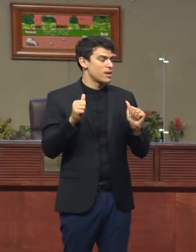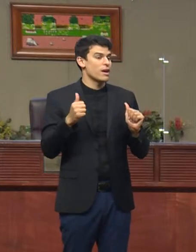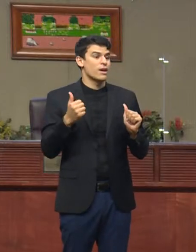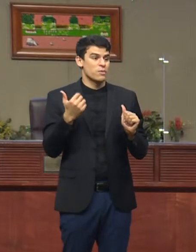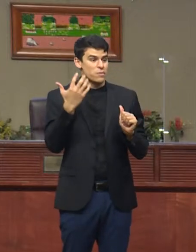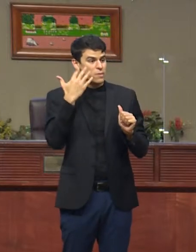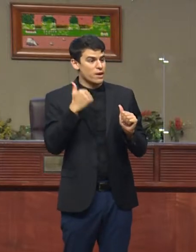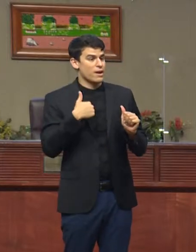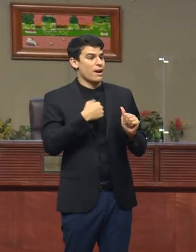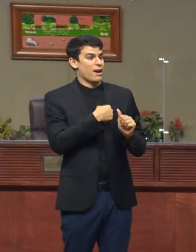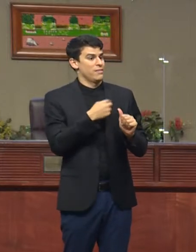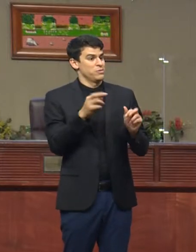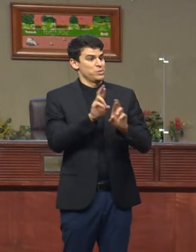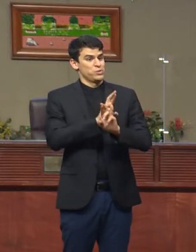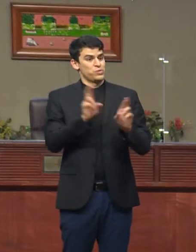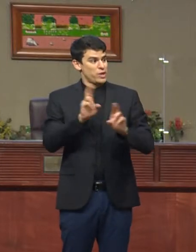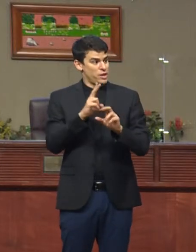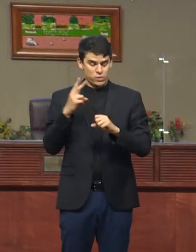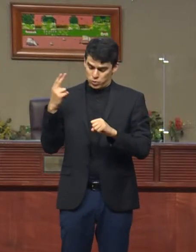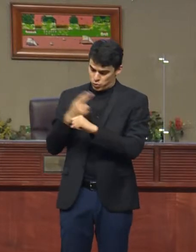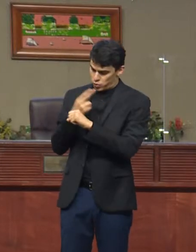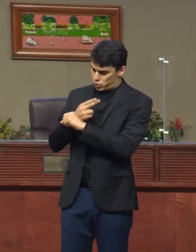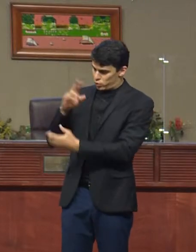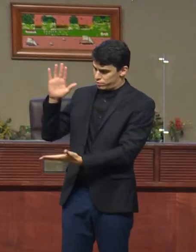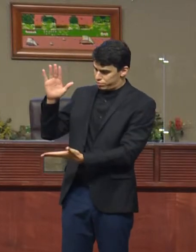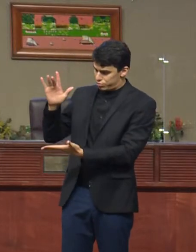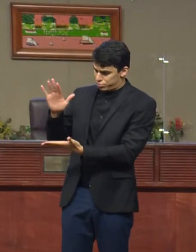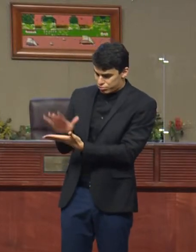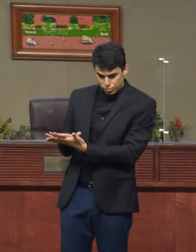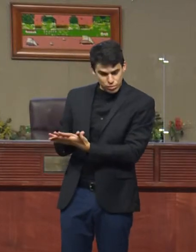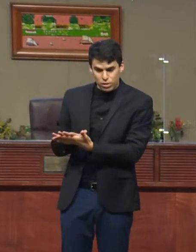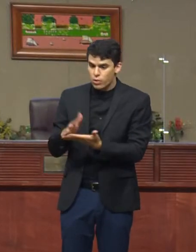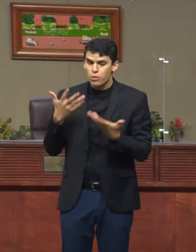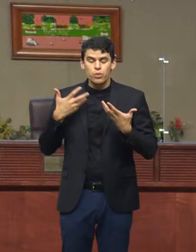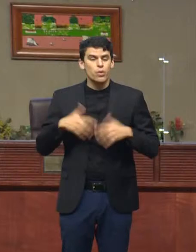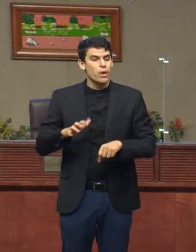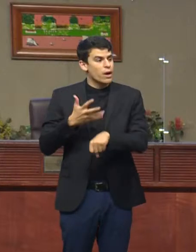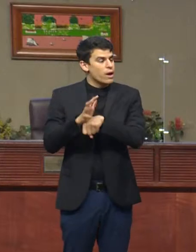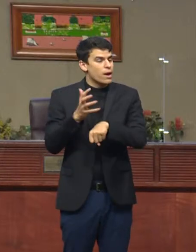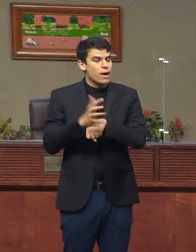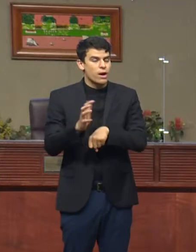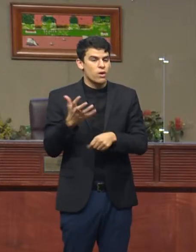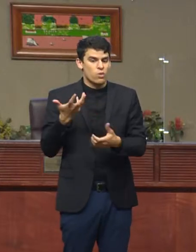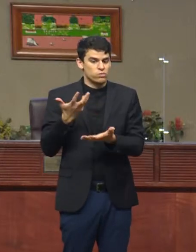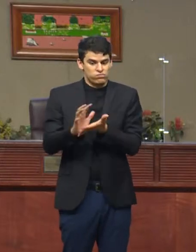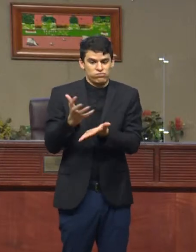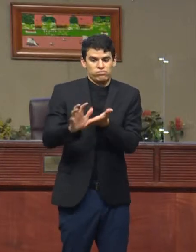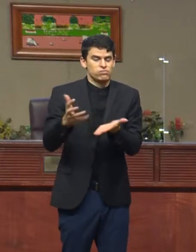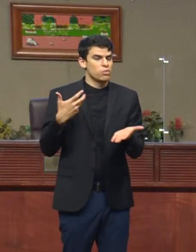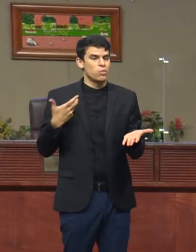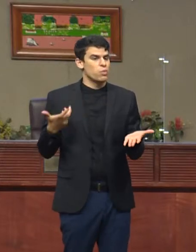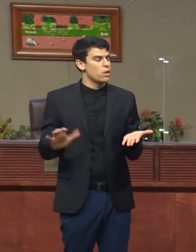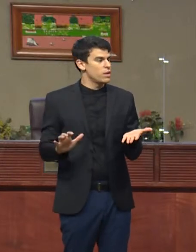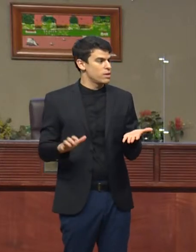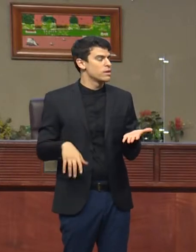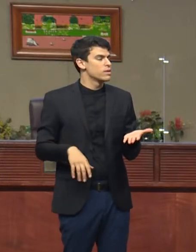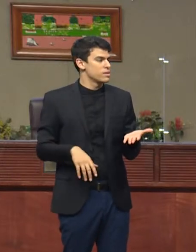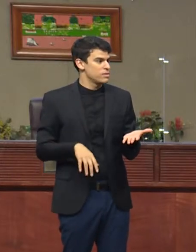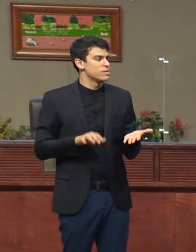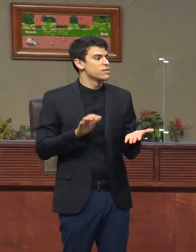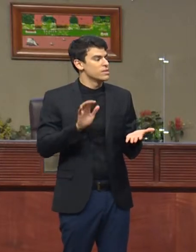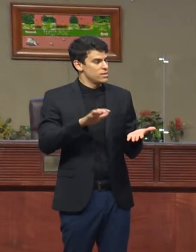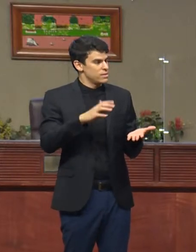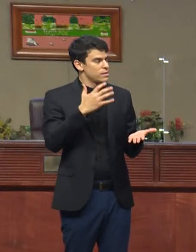prepared to utilize that vaccine and not waste any of it. And that's why we're doing what we're doing at this